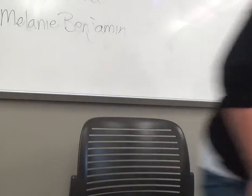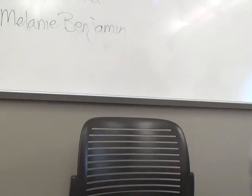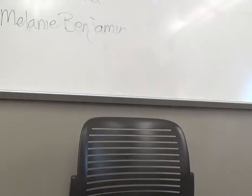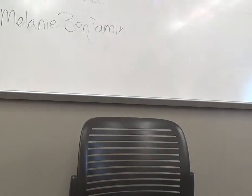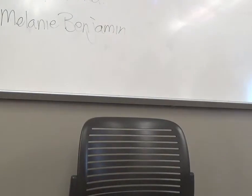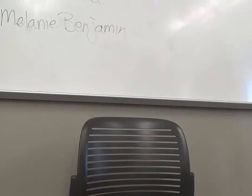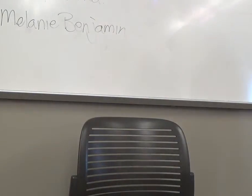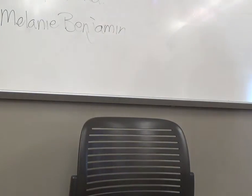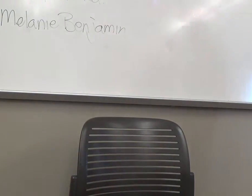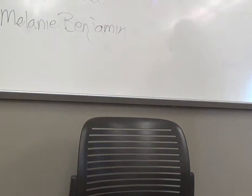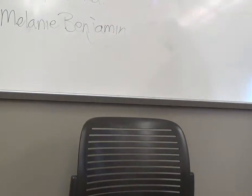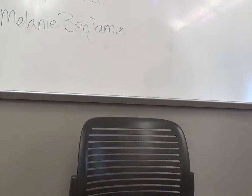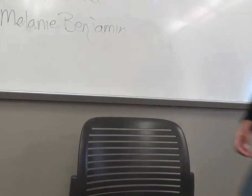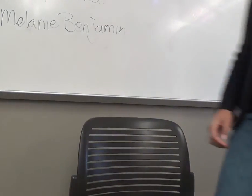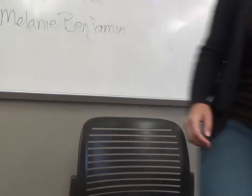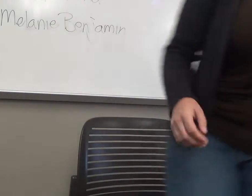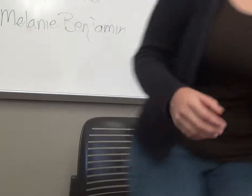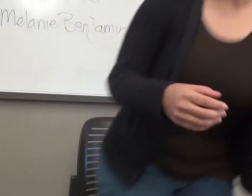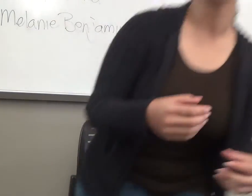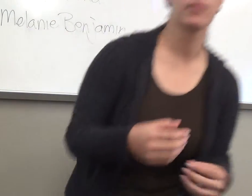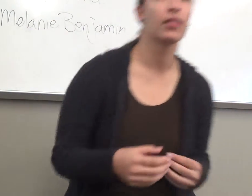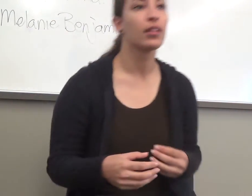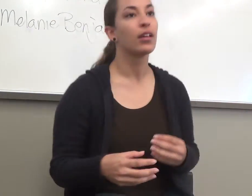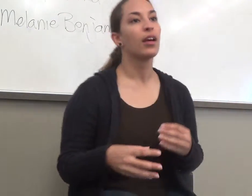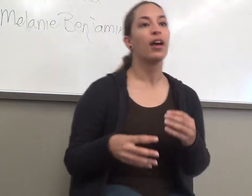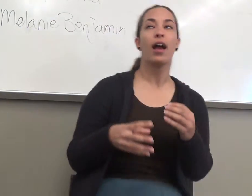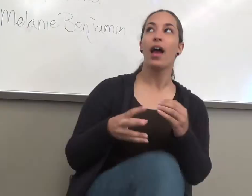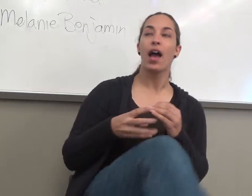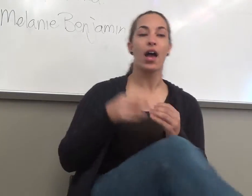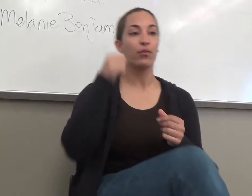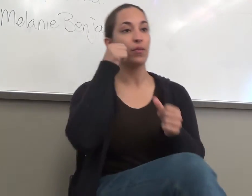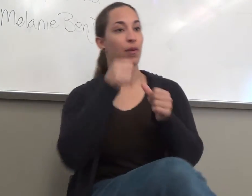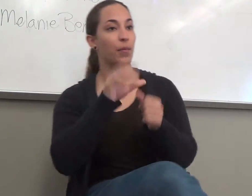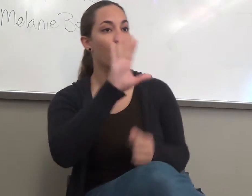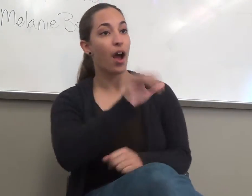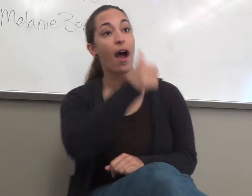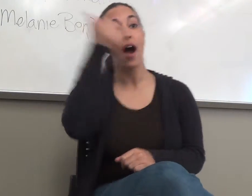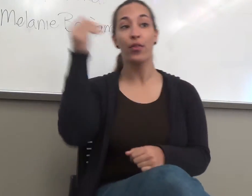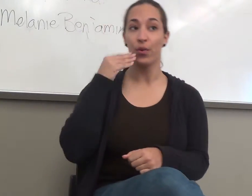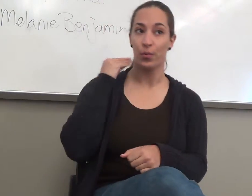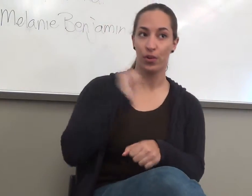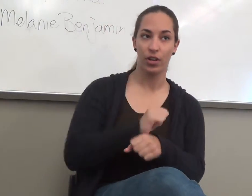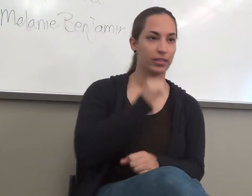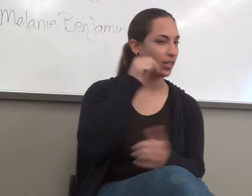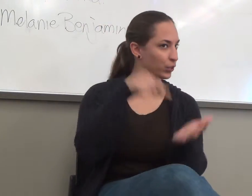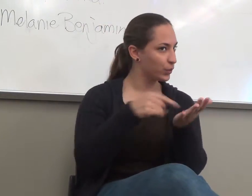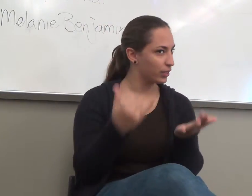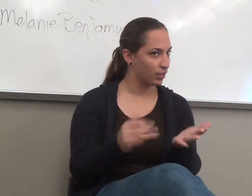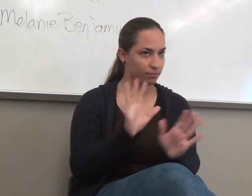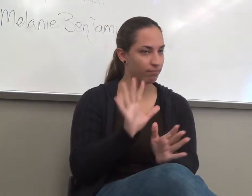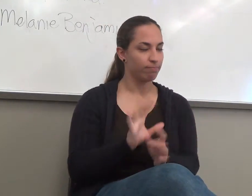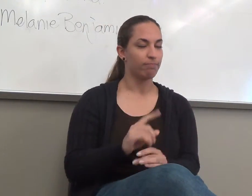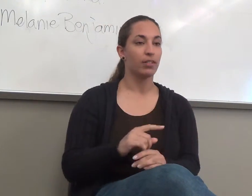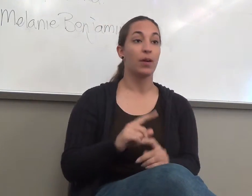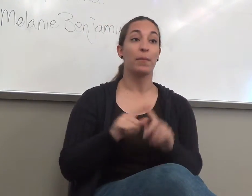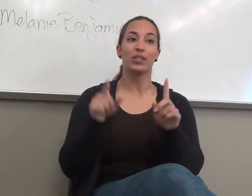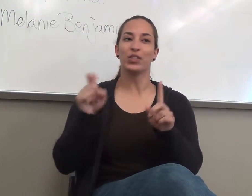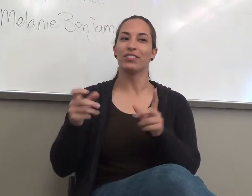your other homework that is not due today, but that you should have done at this